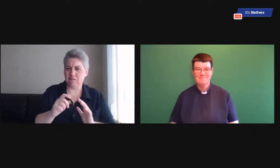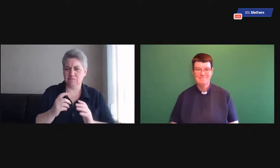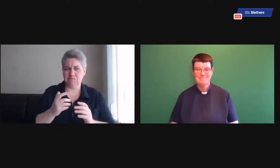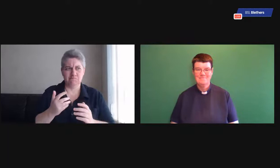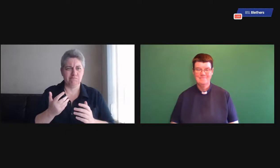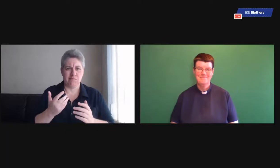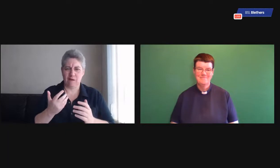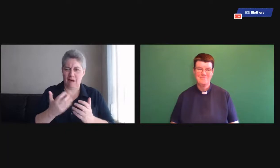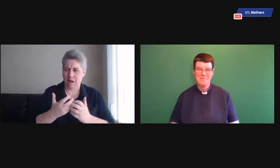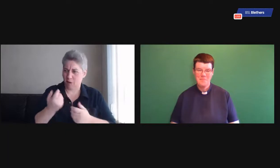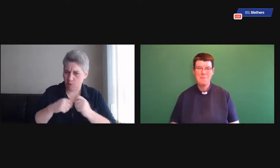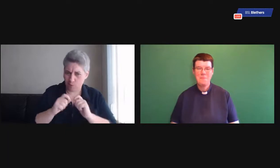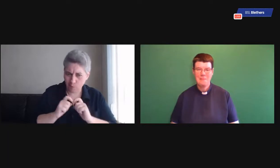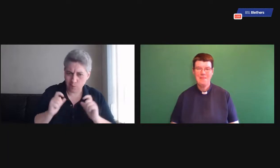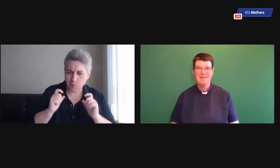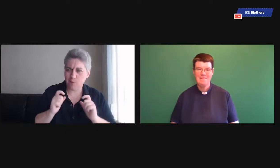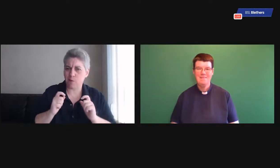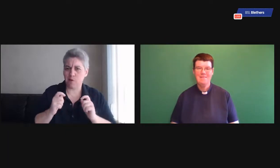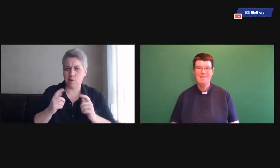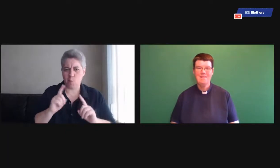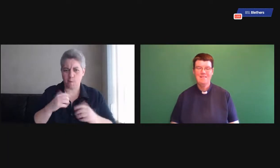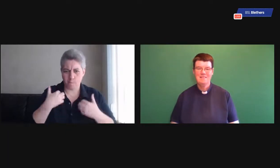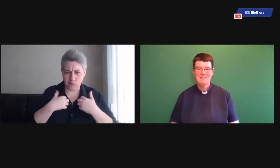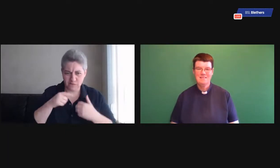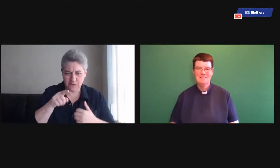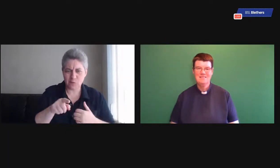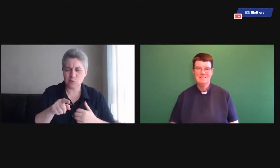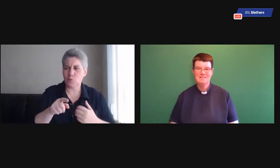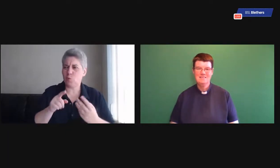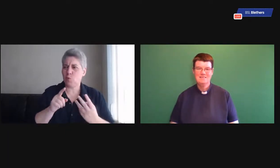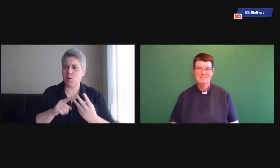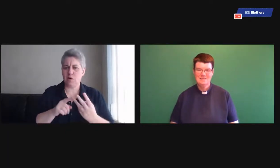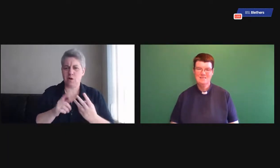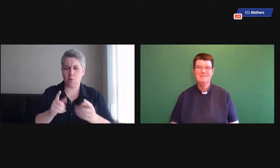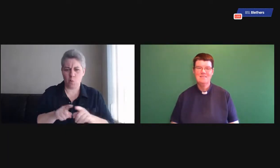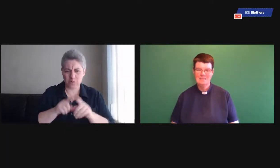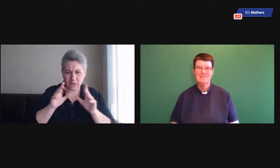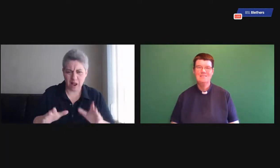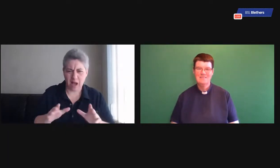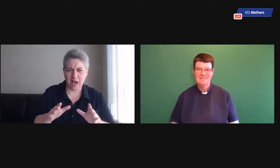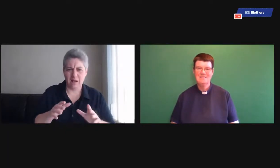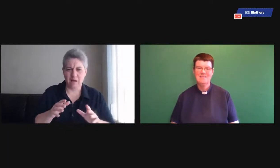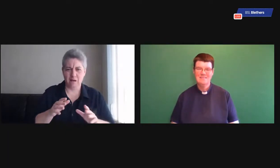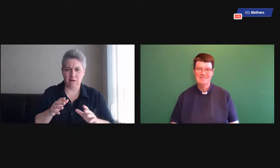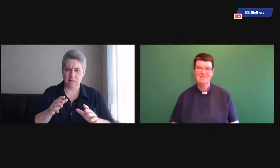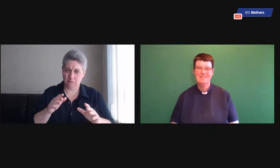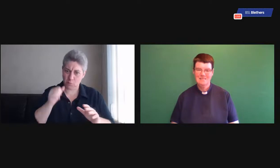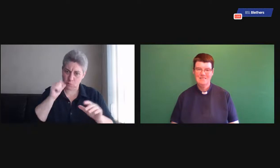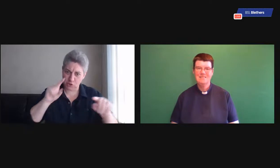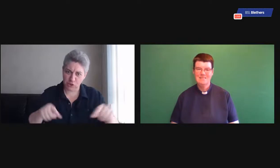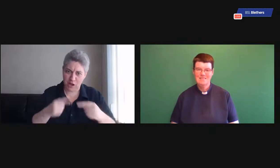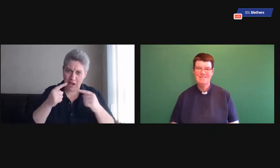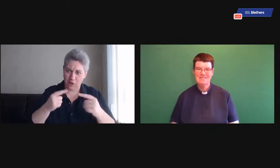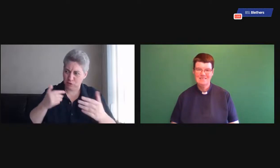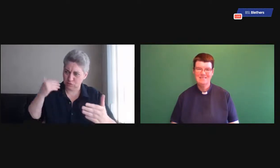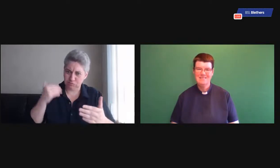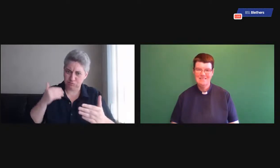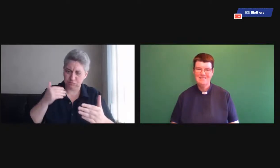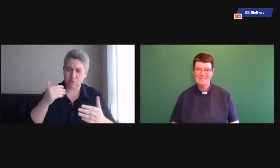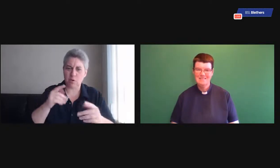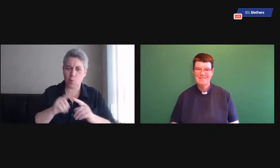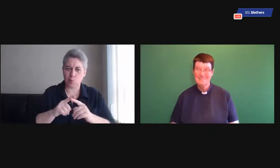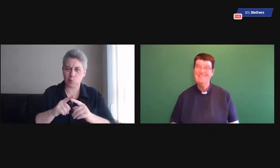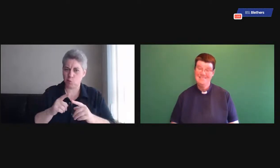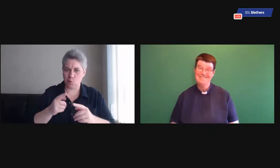Mary, thank you so much for telling us about your journey becoming a minister, what motivated you, what it's like, and